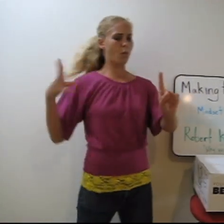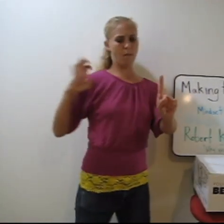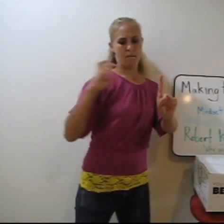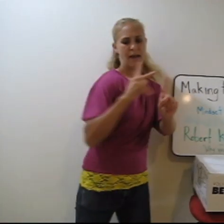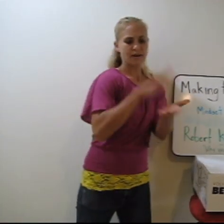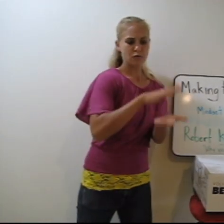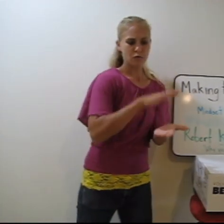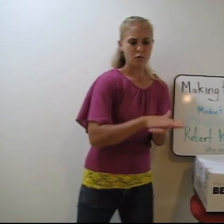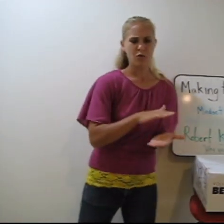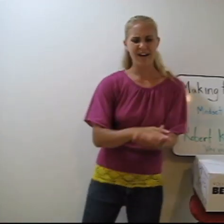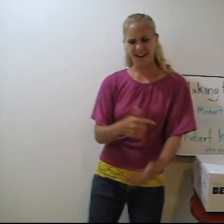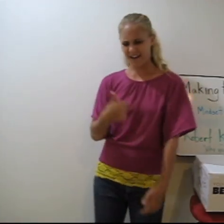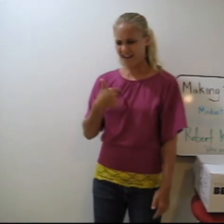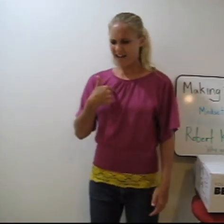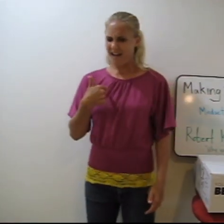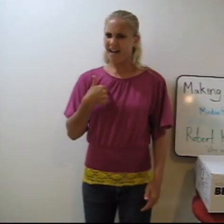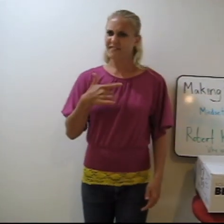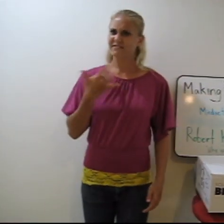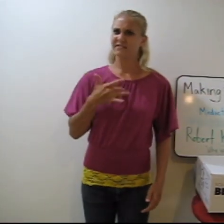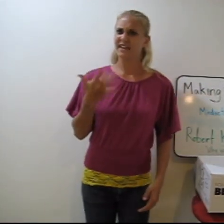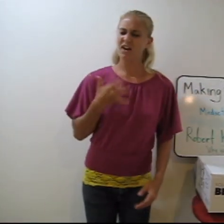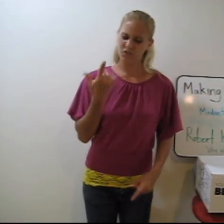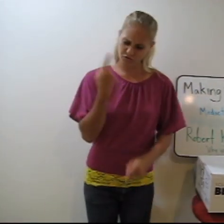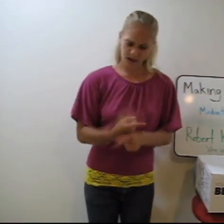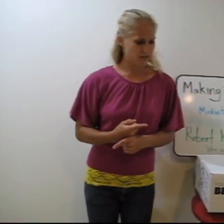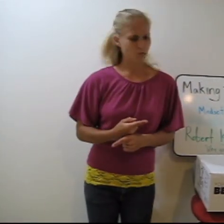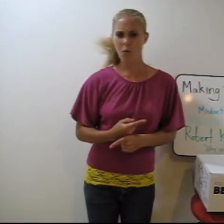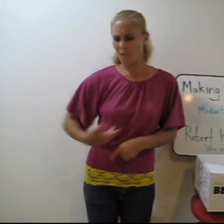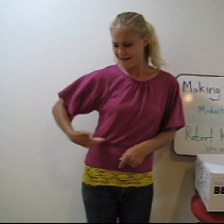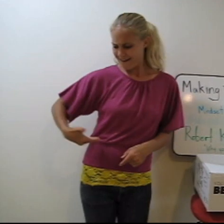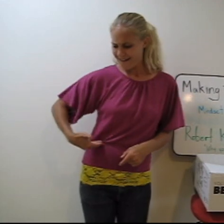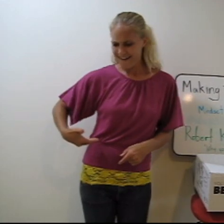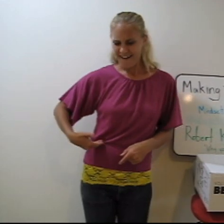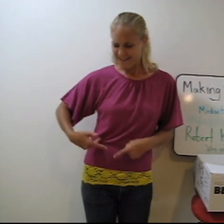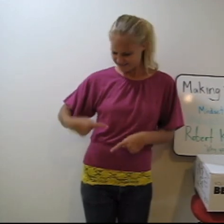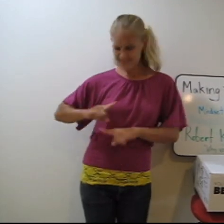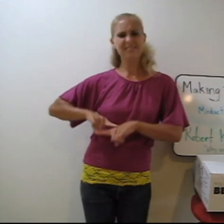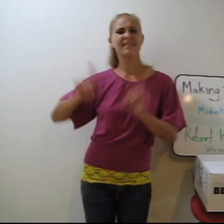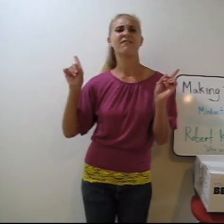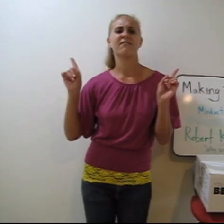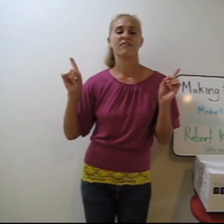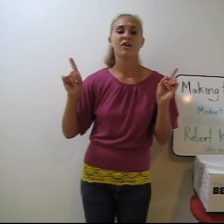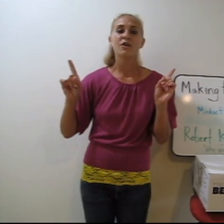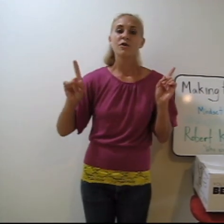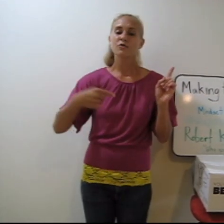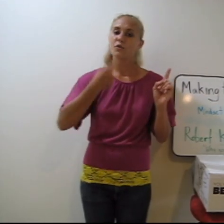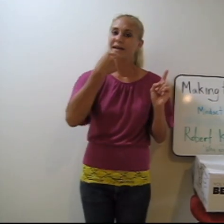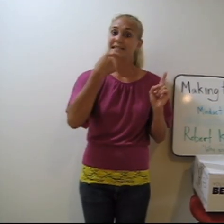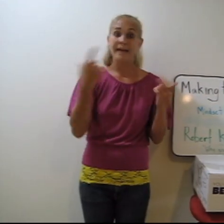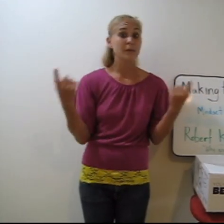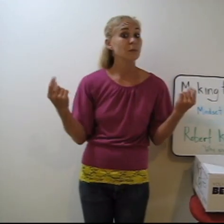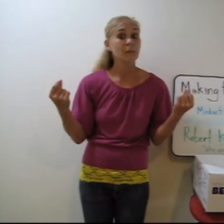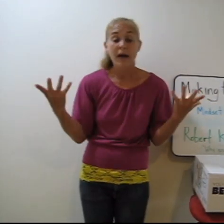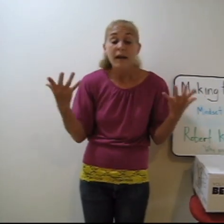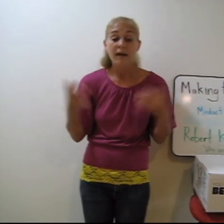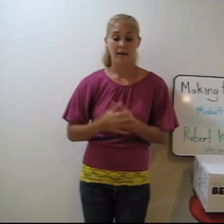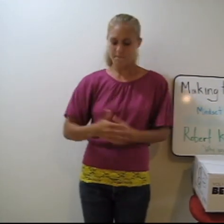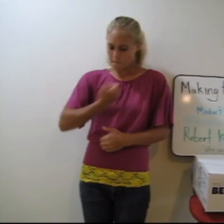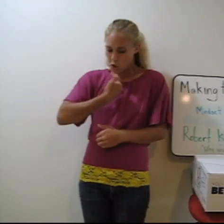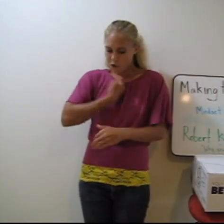didn't feel right to me. It wasn't what my gut was telling me to do. So instead, I went to do personal development type